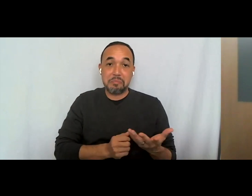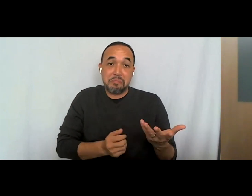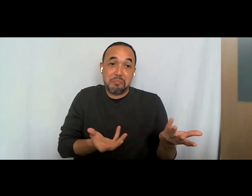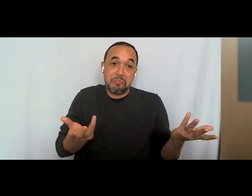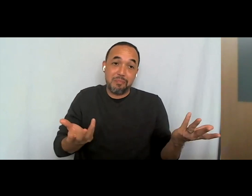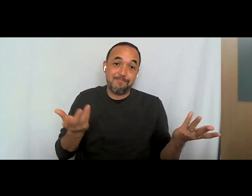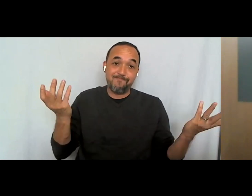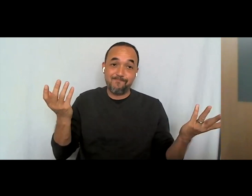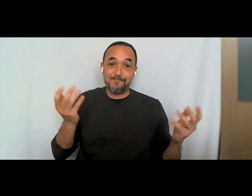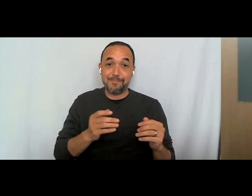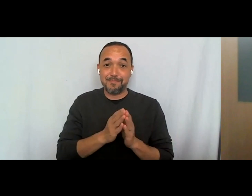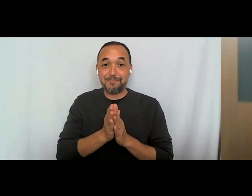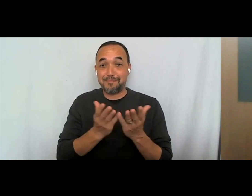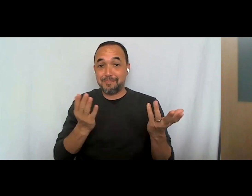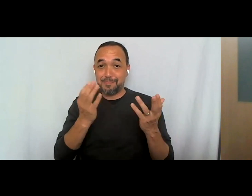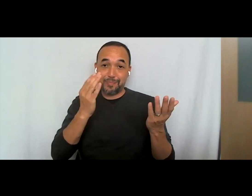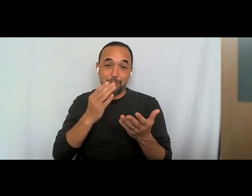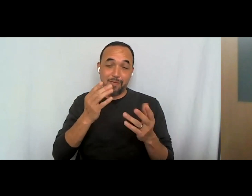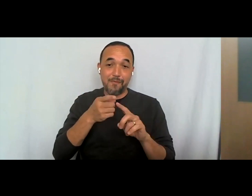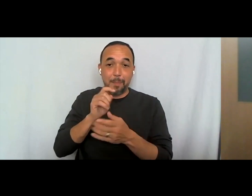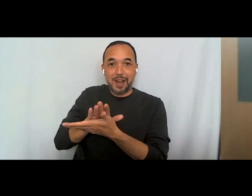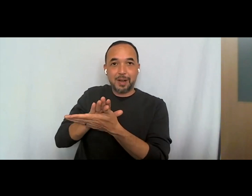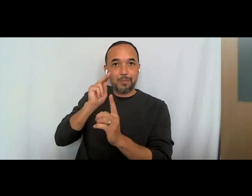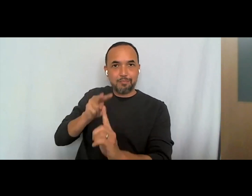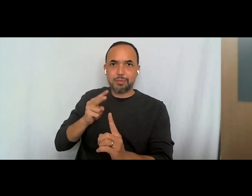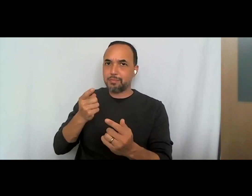I guess educationally he's doing great.